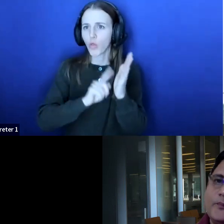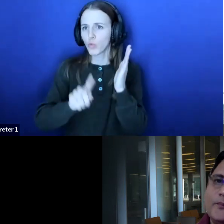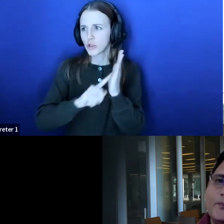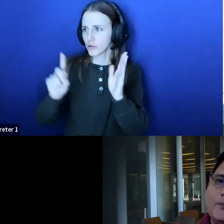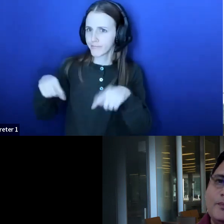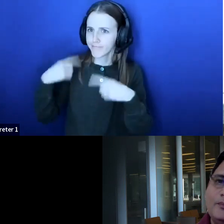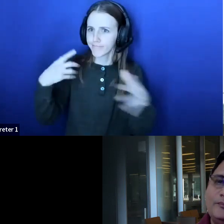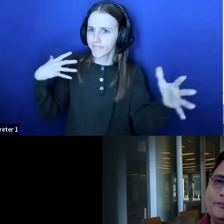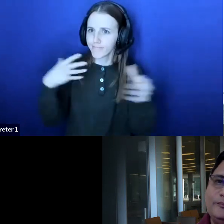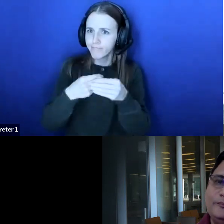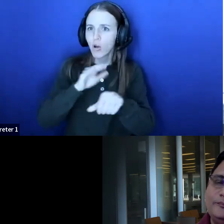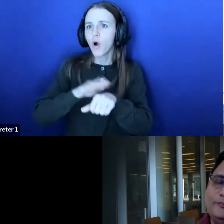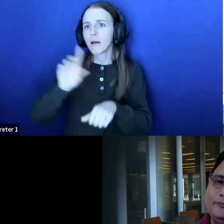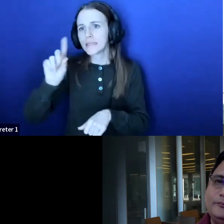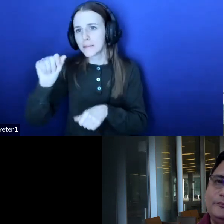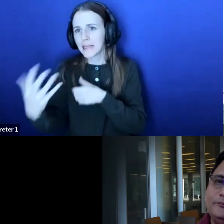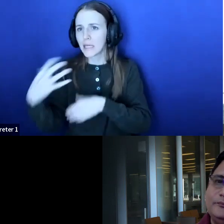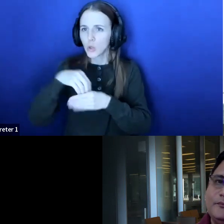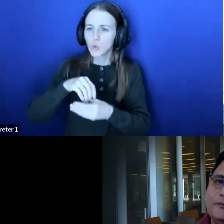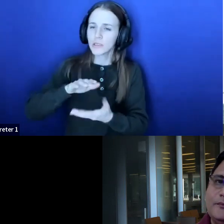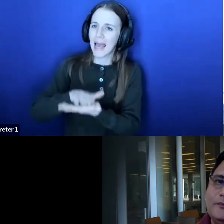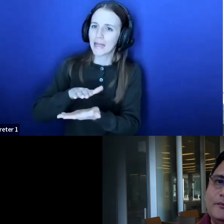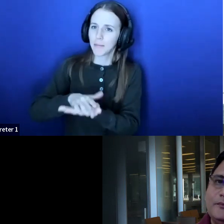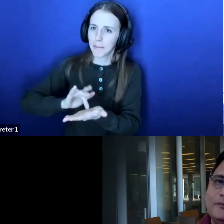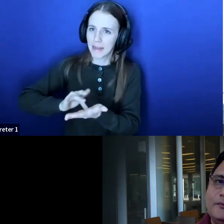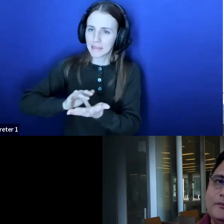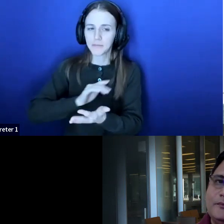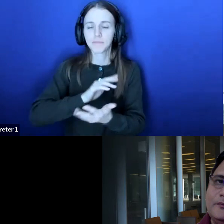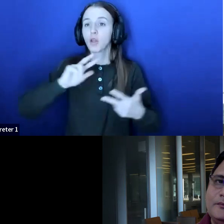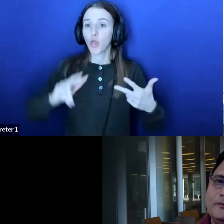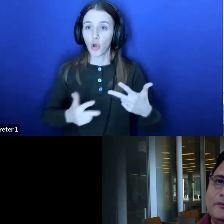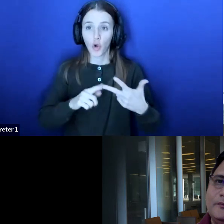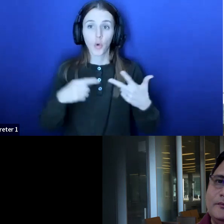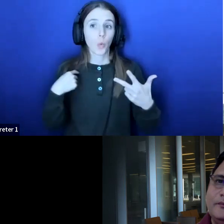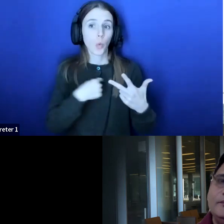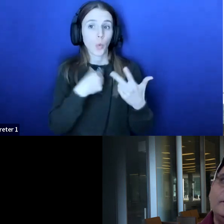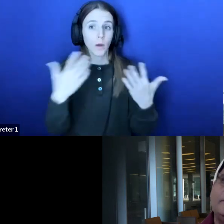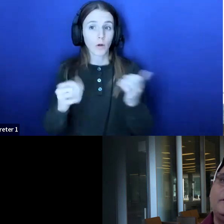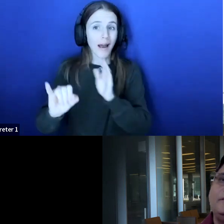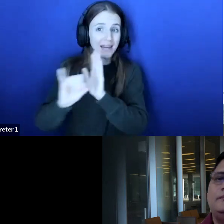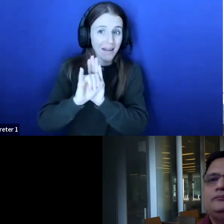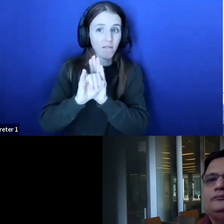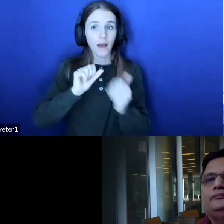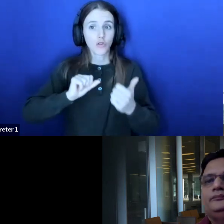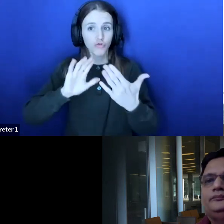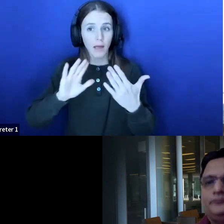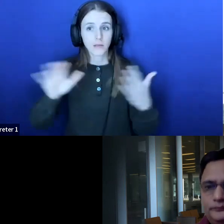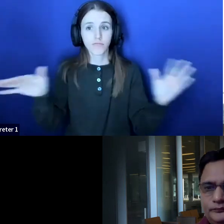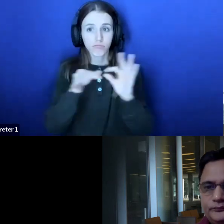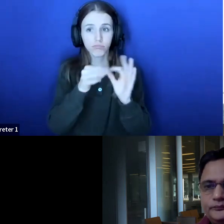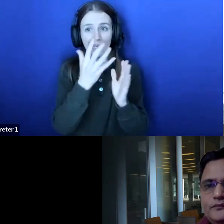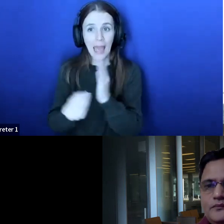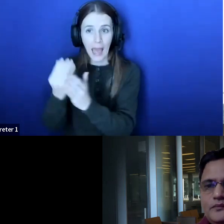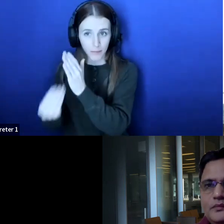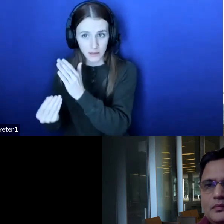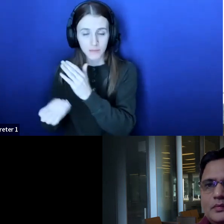academic medicine. Third, we want to identify and address gaps in disability data in academic medicine. And